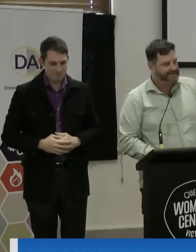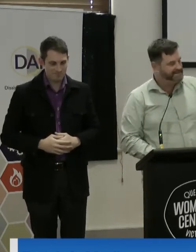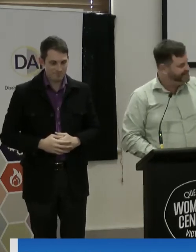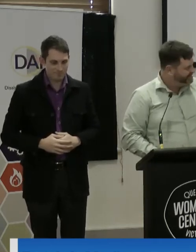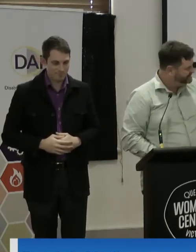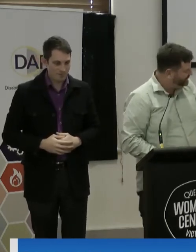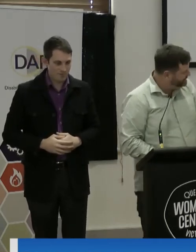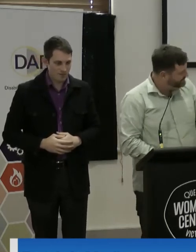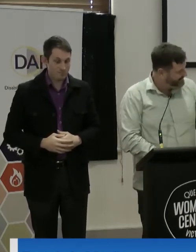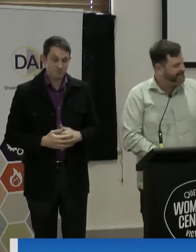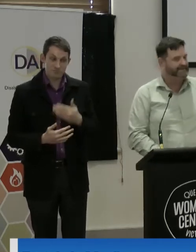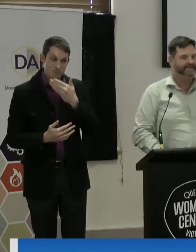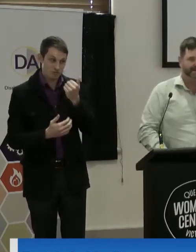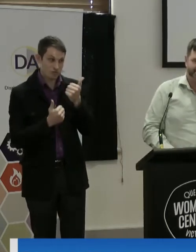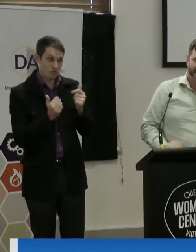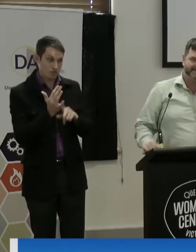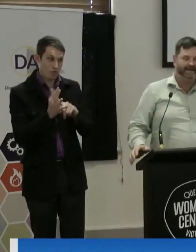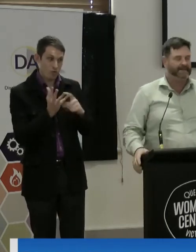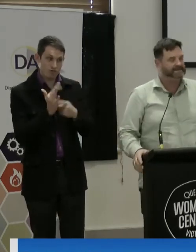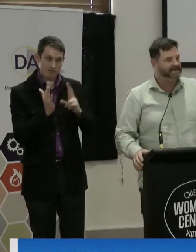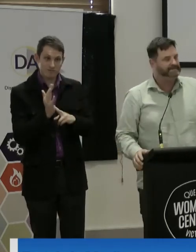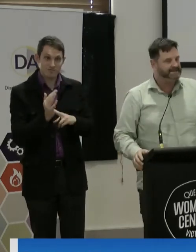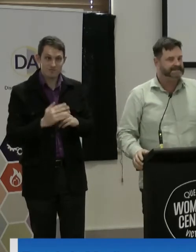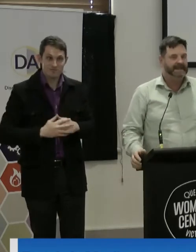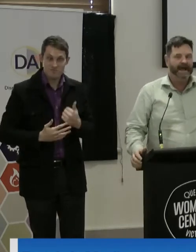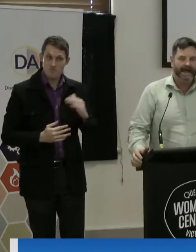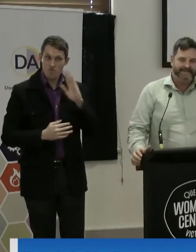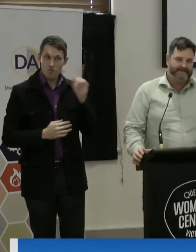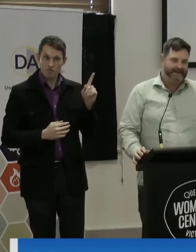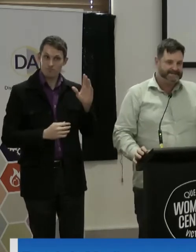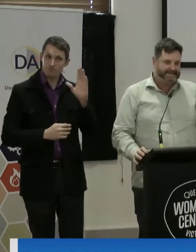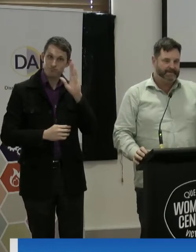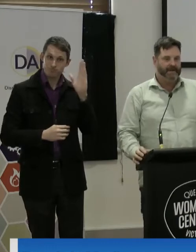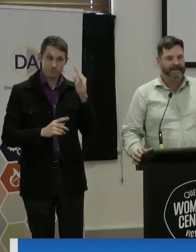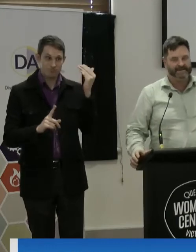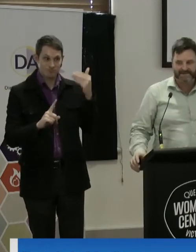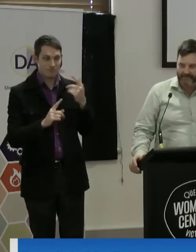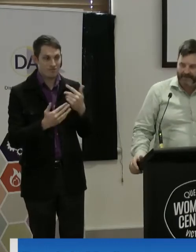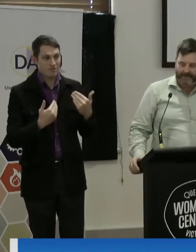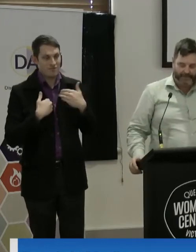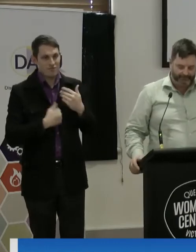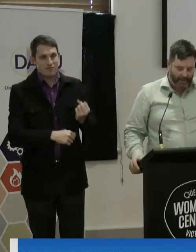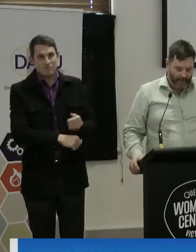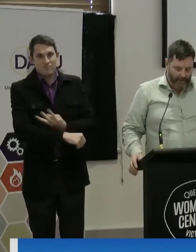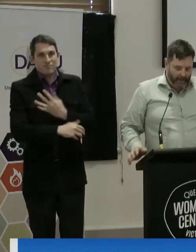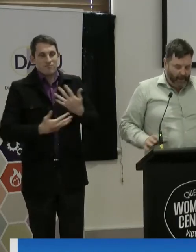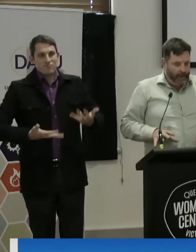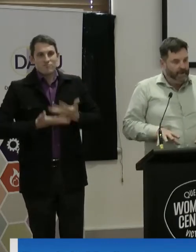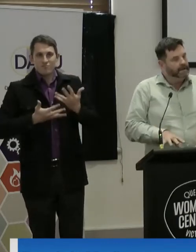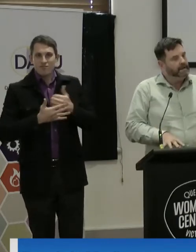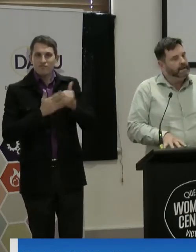Yes, pretty good, Lauren. There you go. I've heard that speech now a couple of times, and it's no less inspiring each time I hear it.